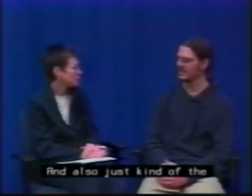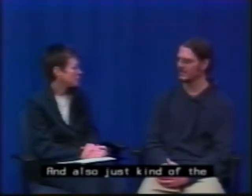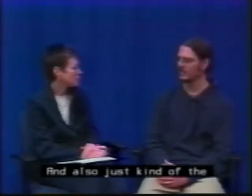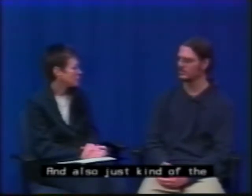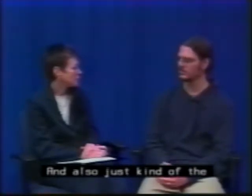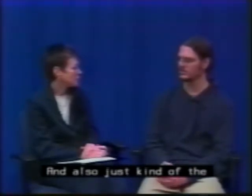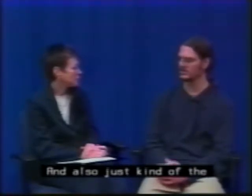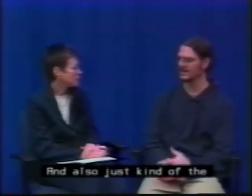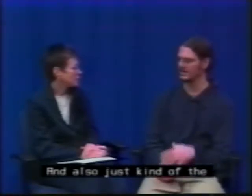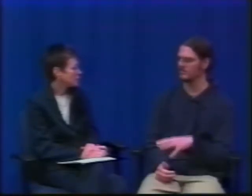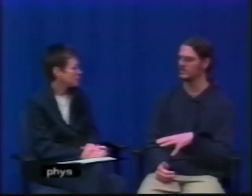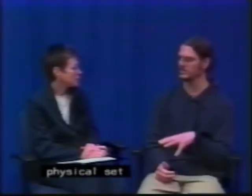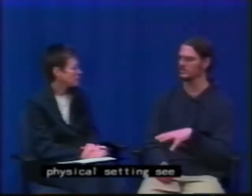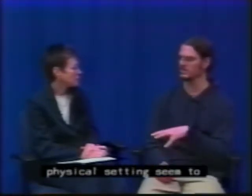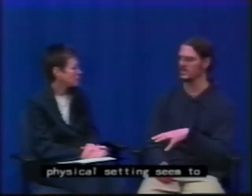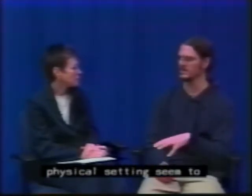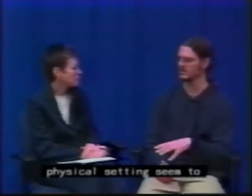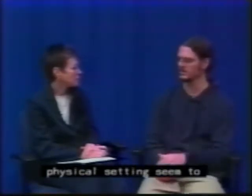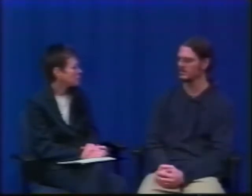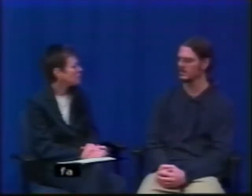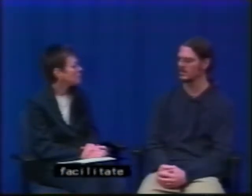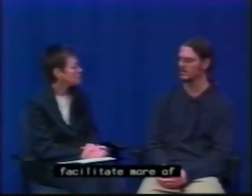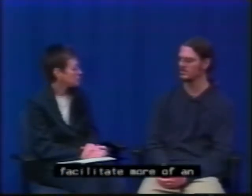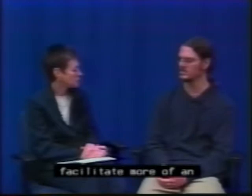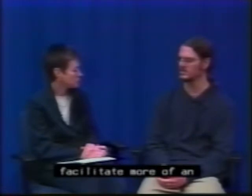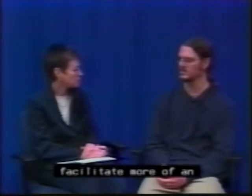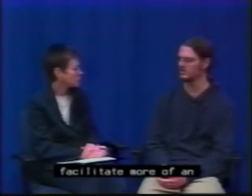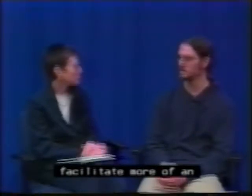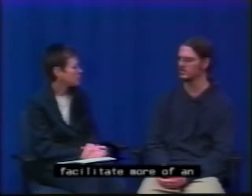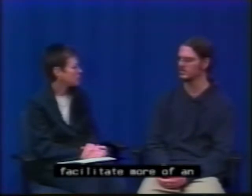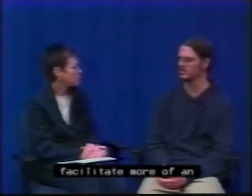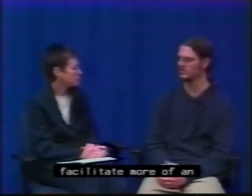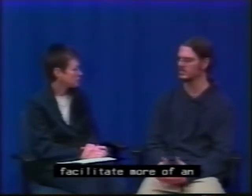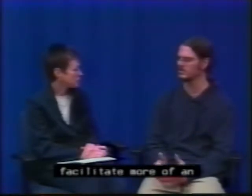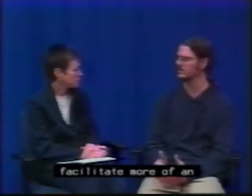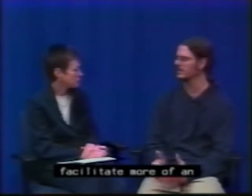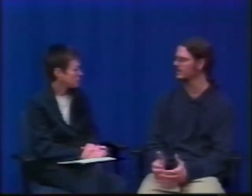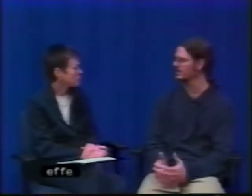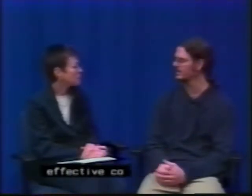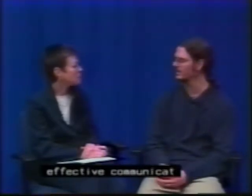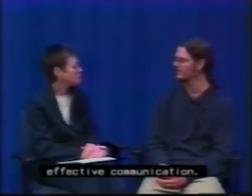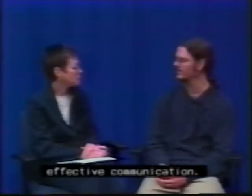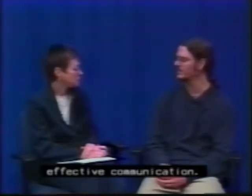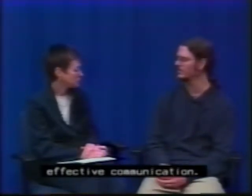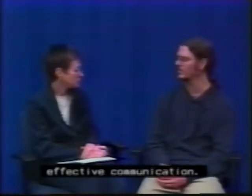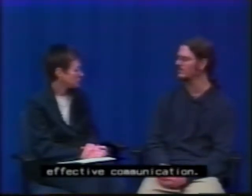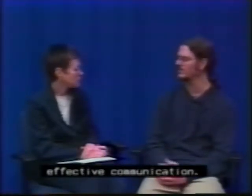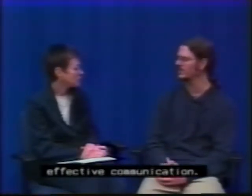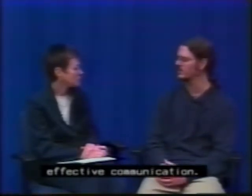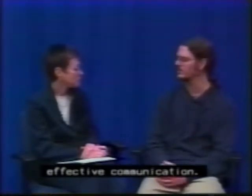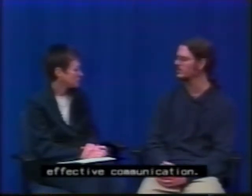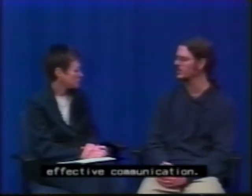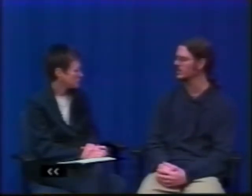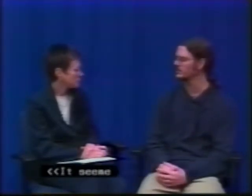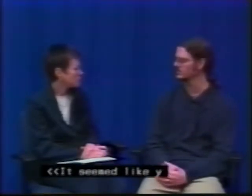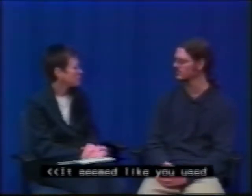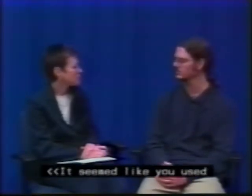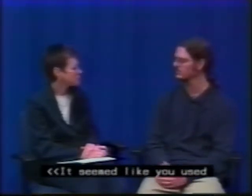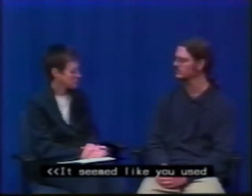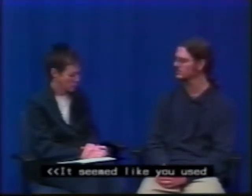And also just kind of the physical setting seemed to facilitate a more of an effective communication.